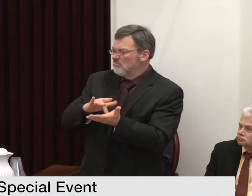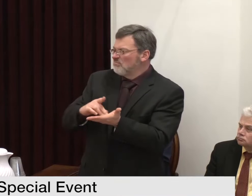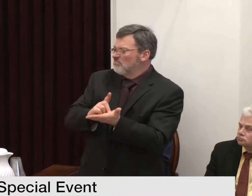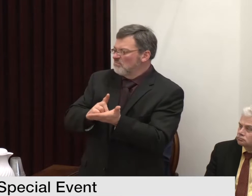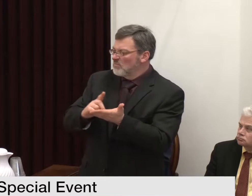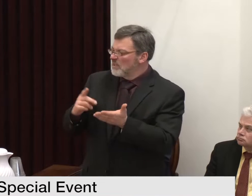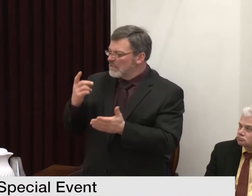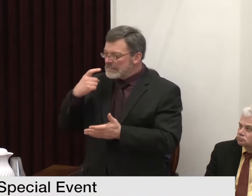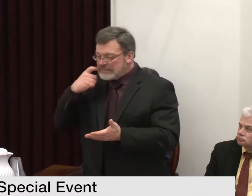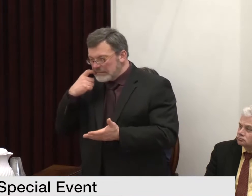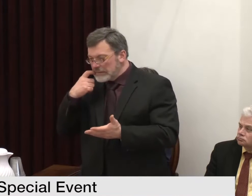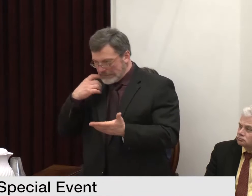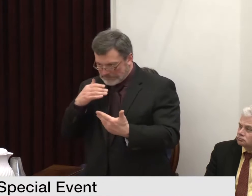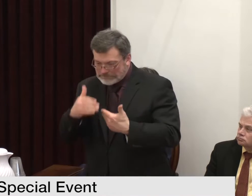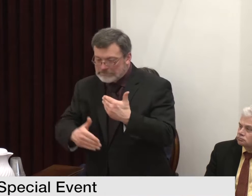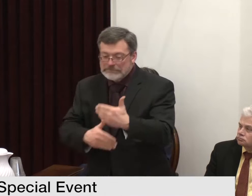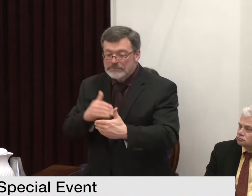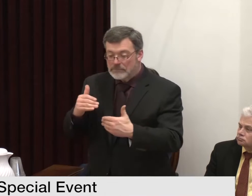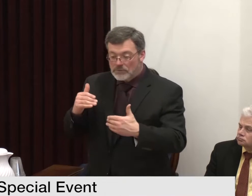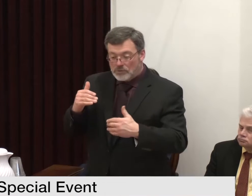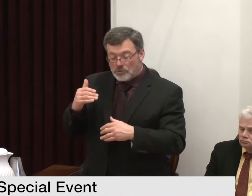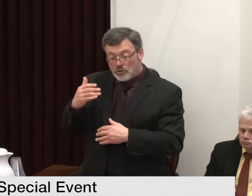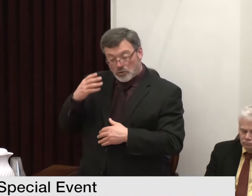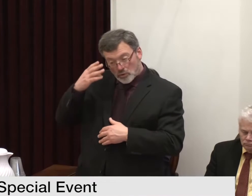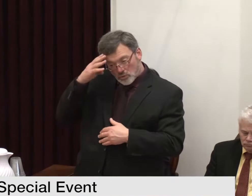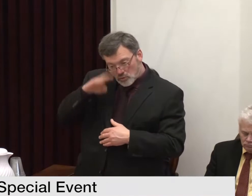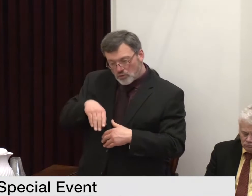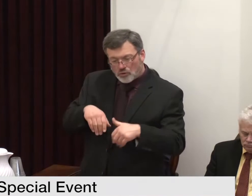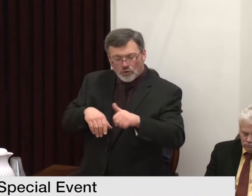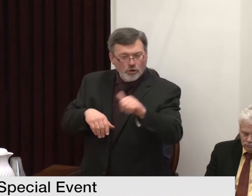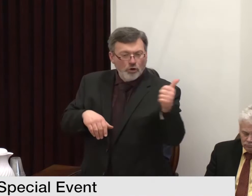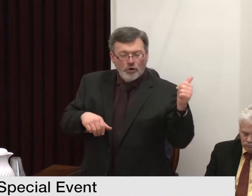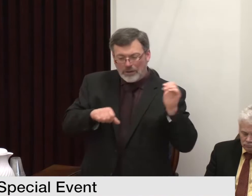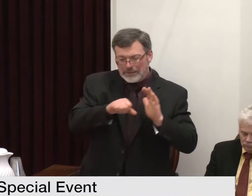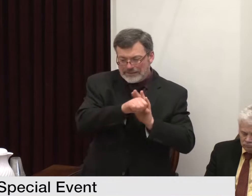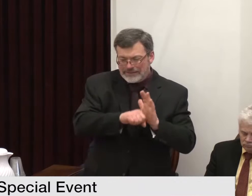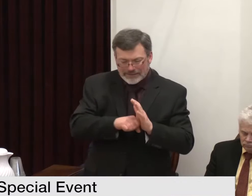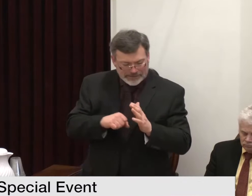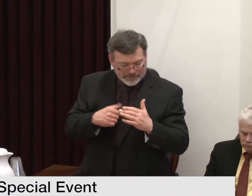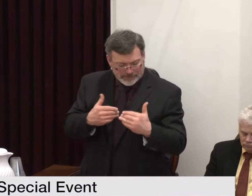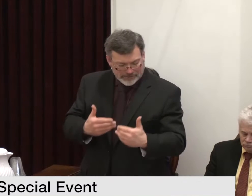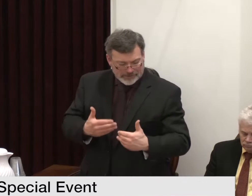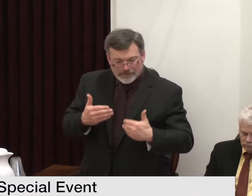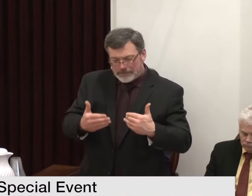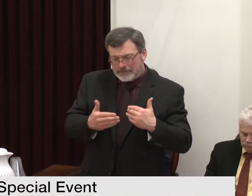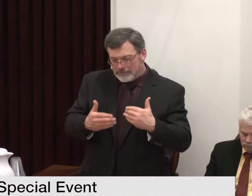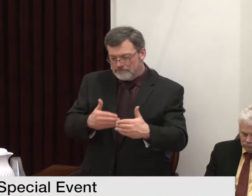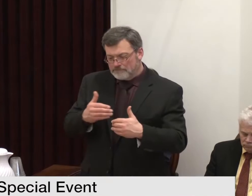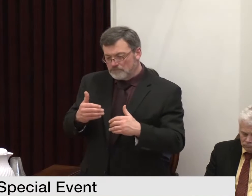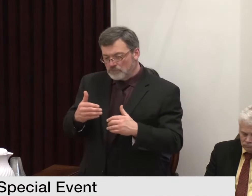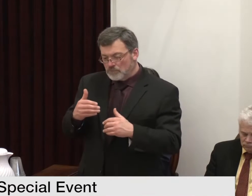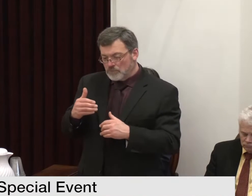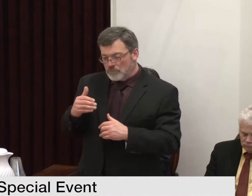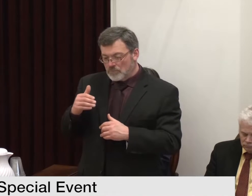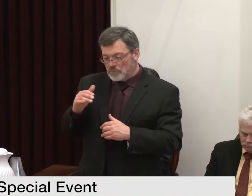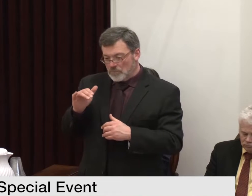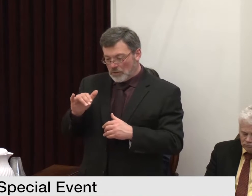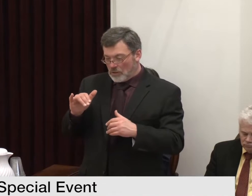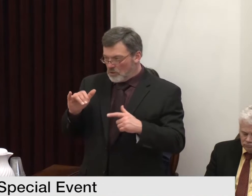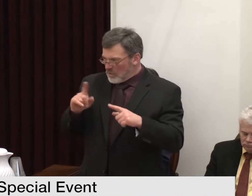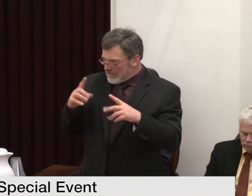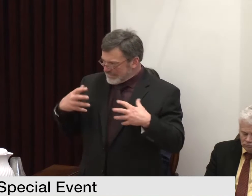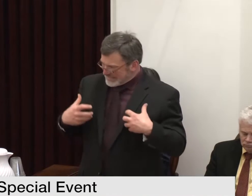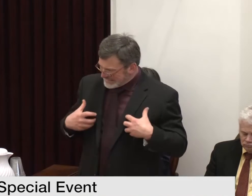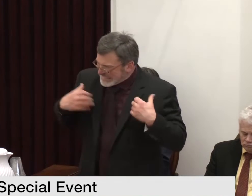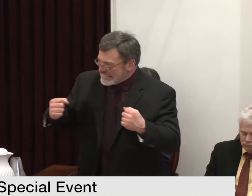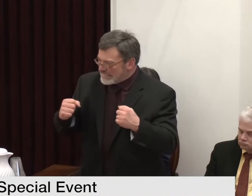I know other places have taken what some would call bold action, but in many cases, their trends have gotten